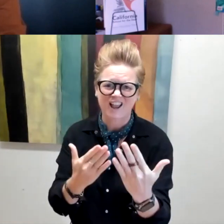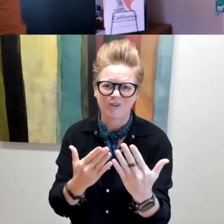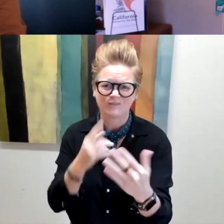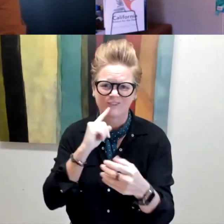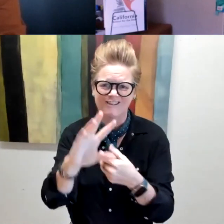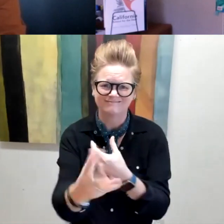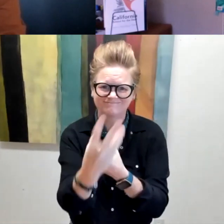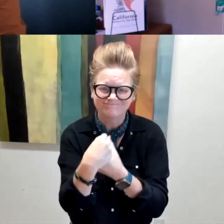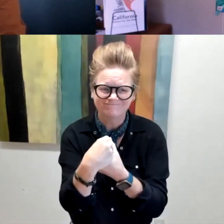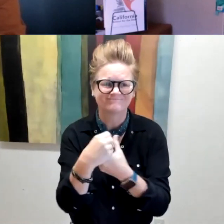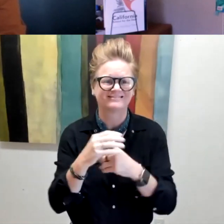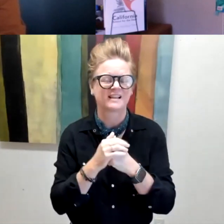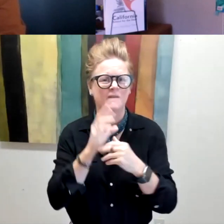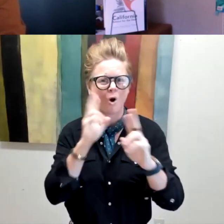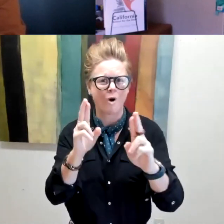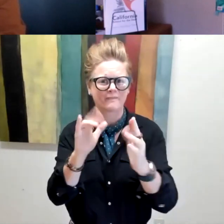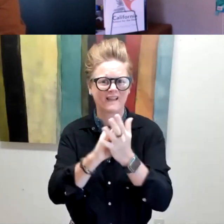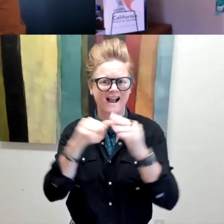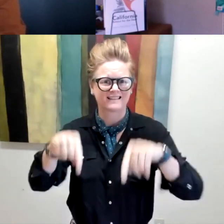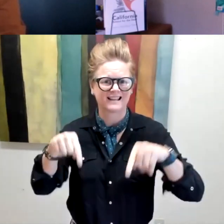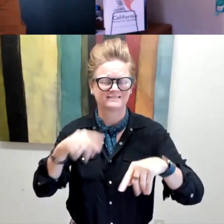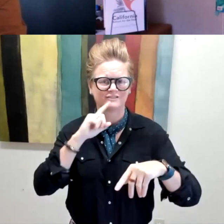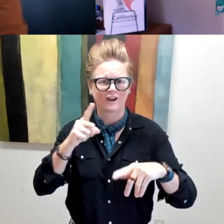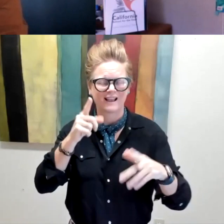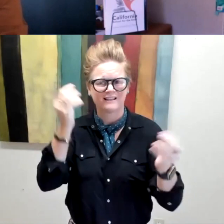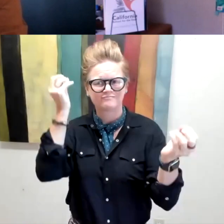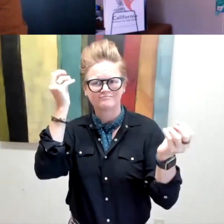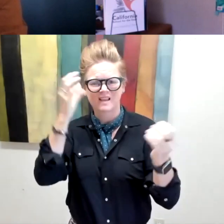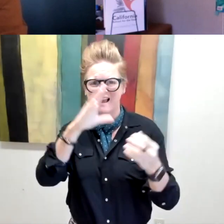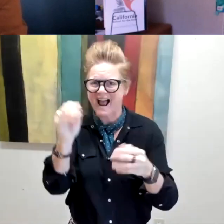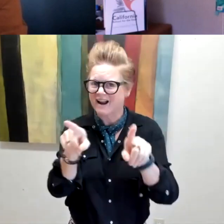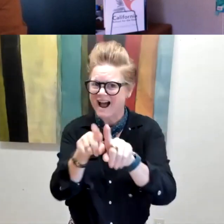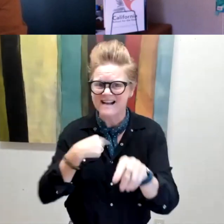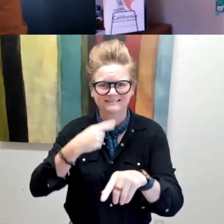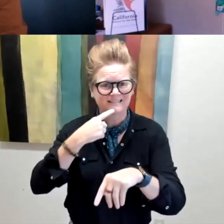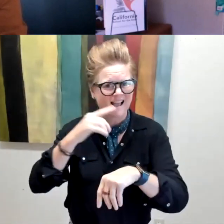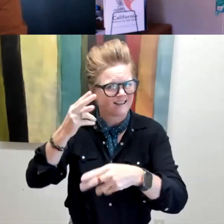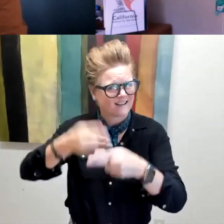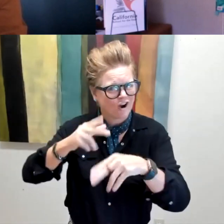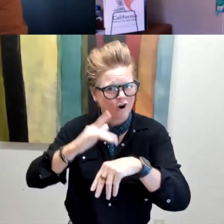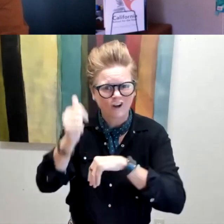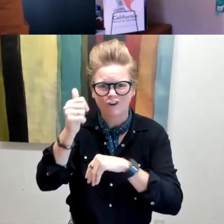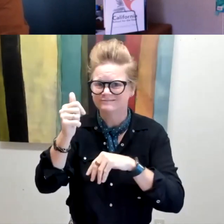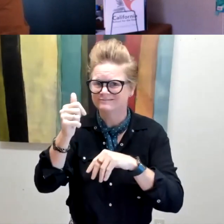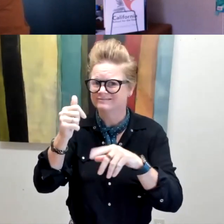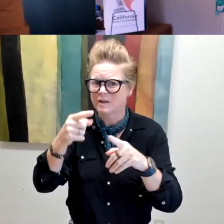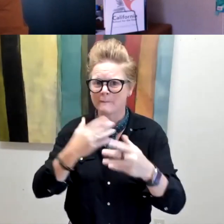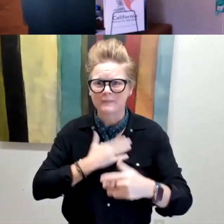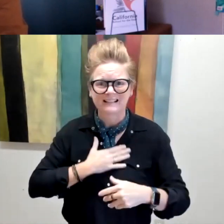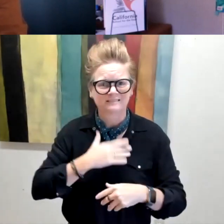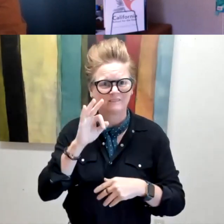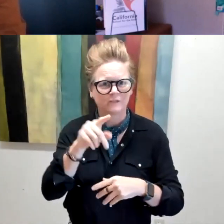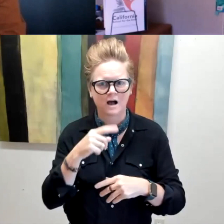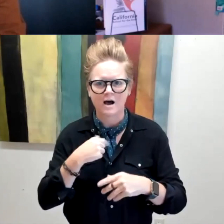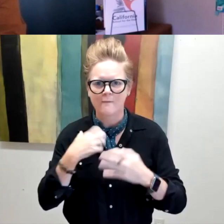for your involvement in the webinar today. A deep, deep debt of gratitude. We hope that this maybe causes some